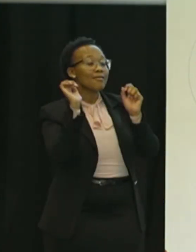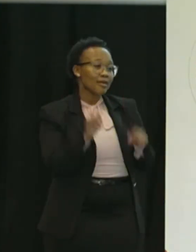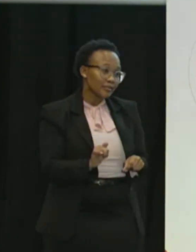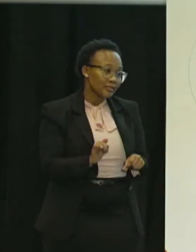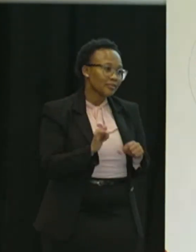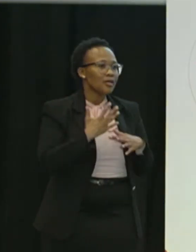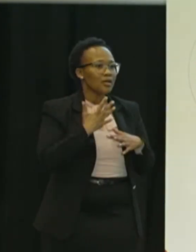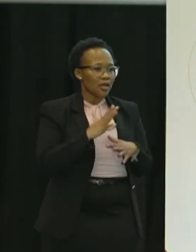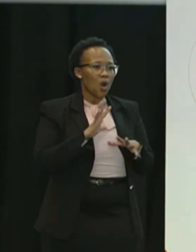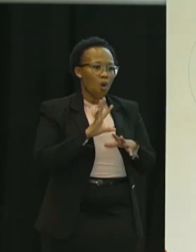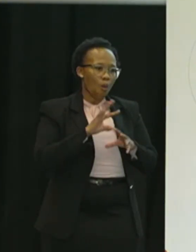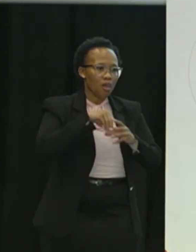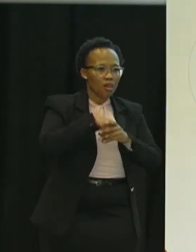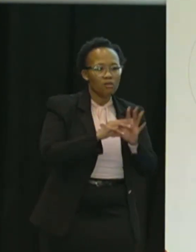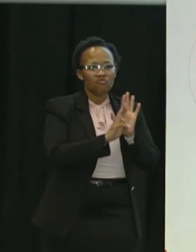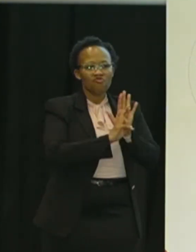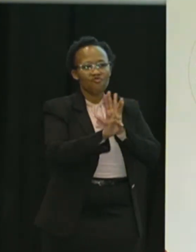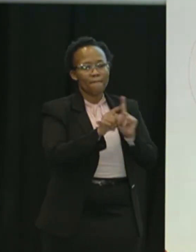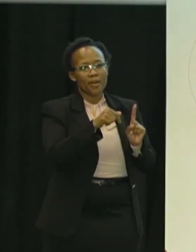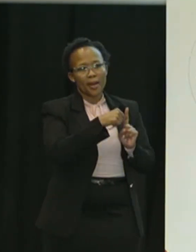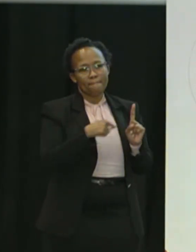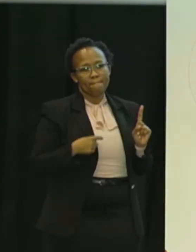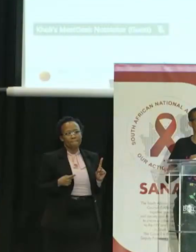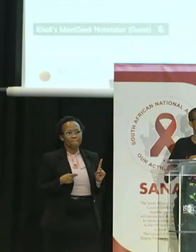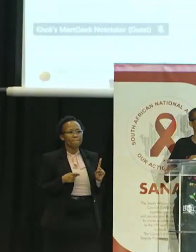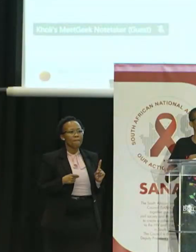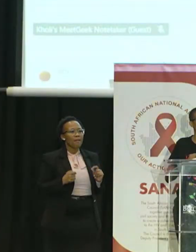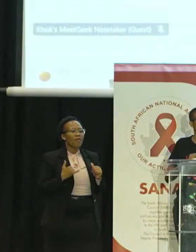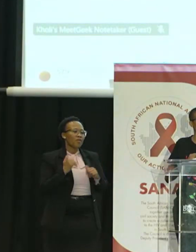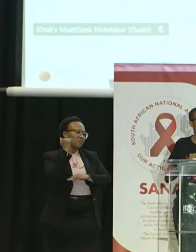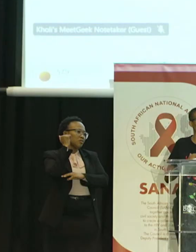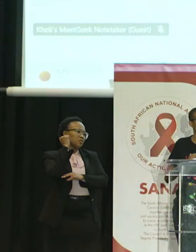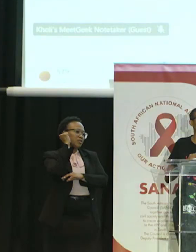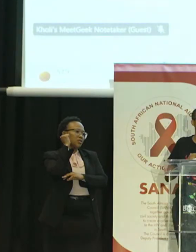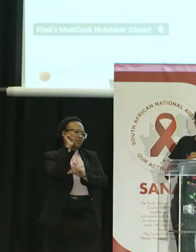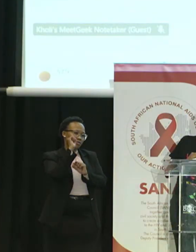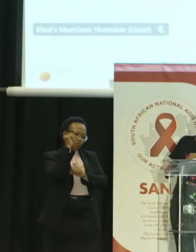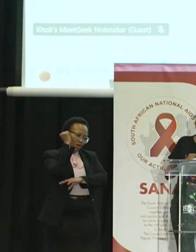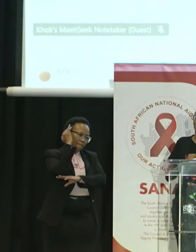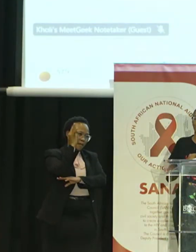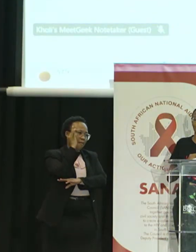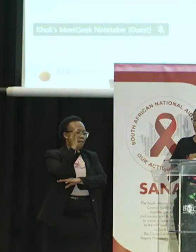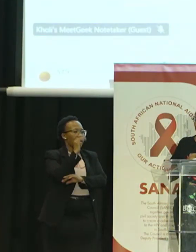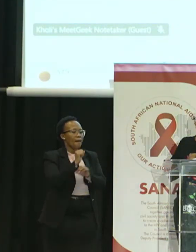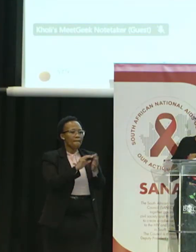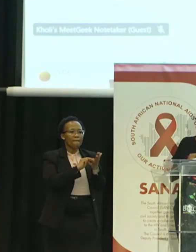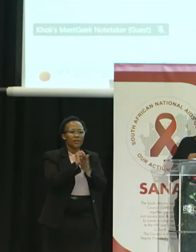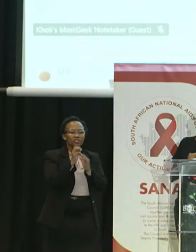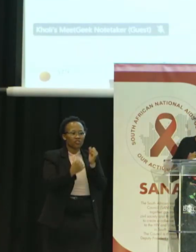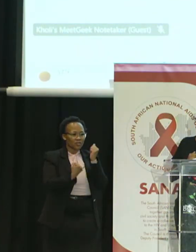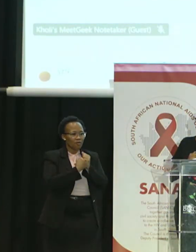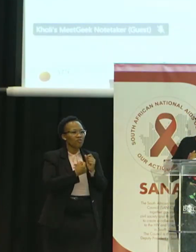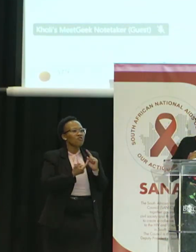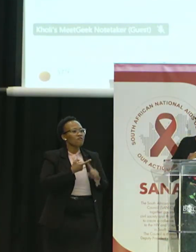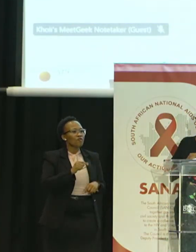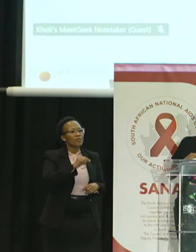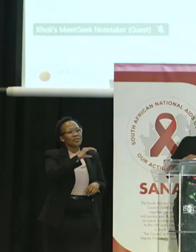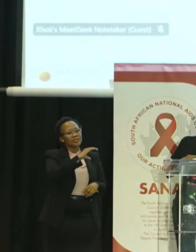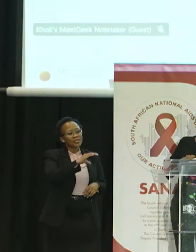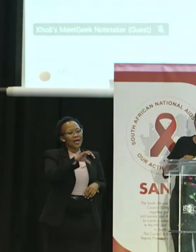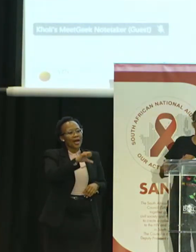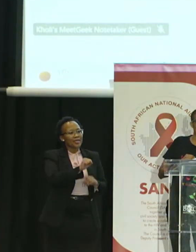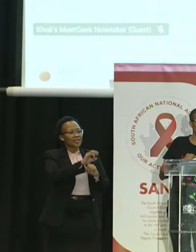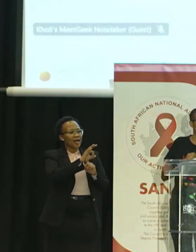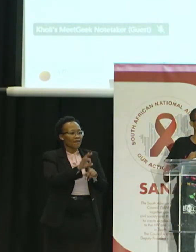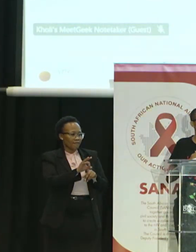his shoes and of course present the message of support formally from the CSF, that is the